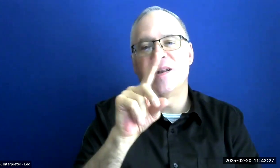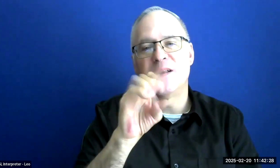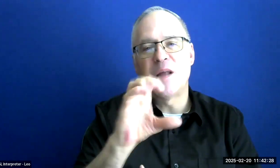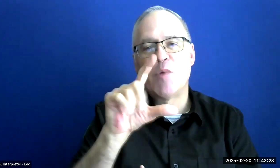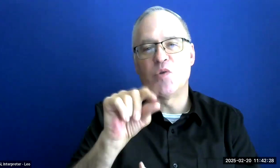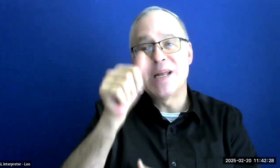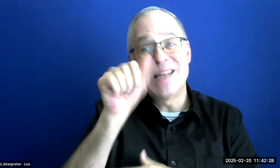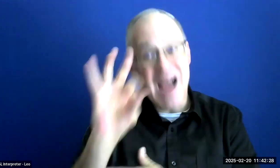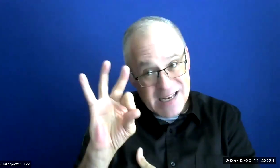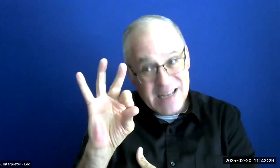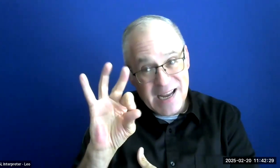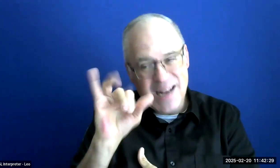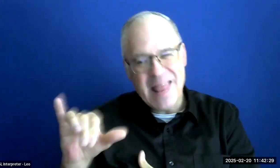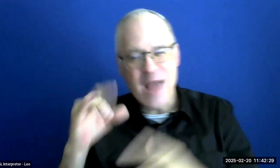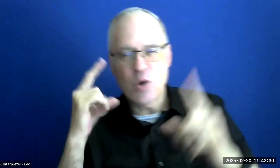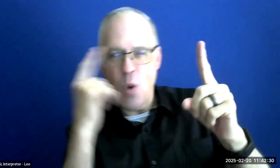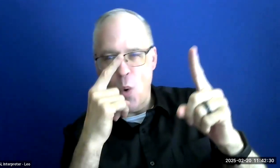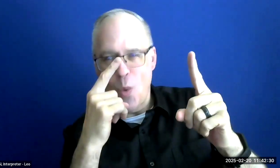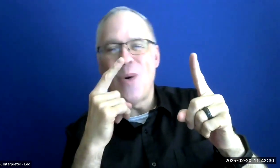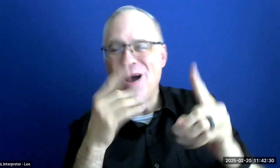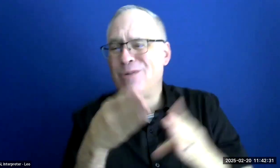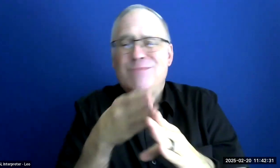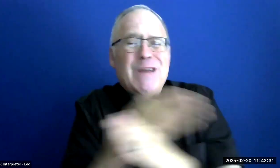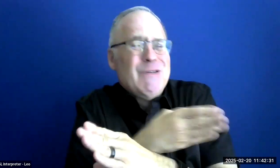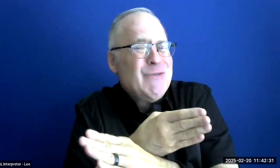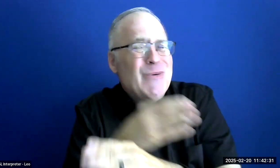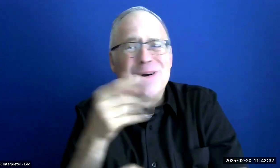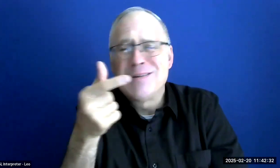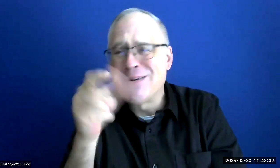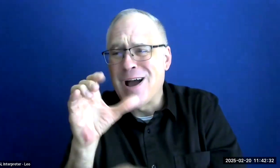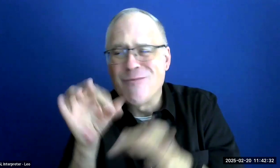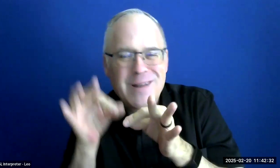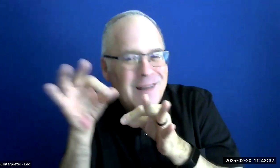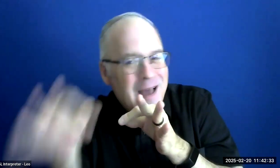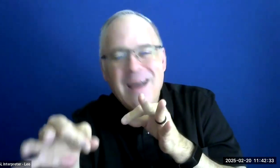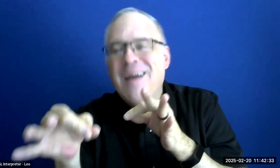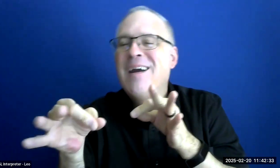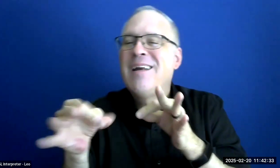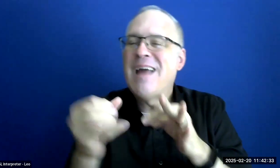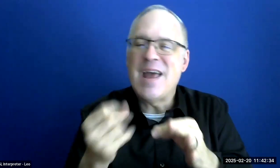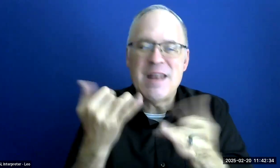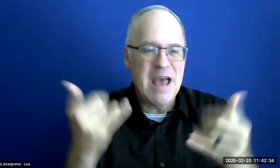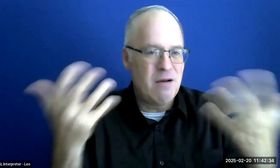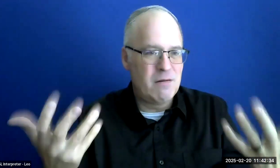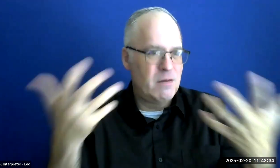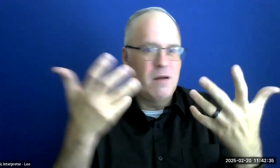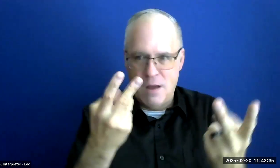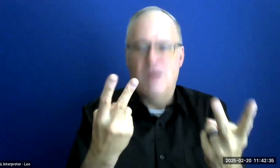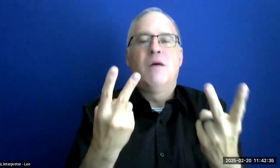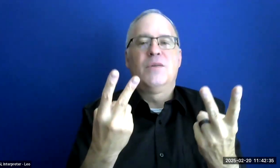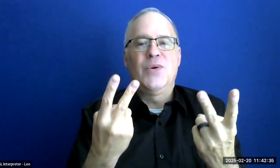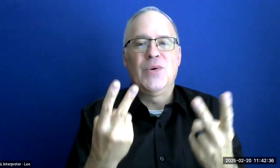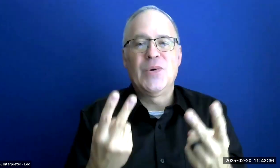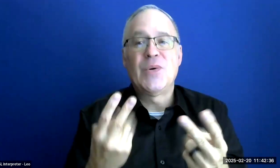the goal of this. So this was already done before General Conference was delayed, and both these pieces of legislation were together. Now we're coming to the